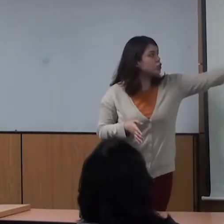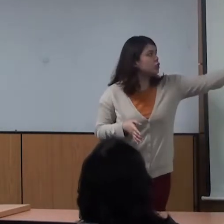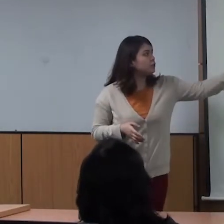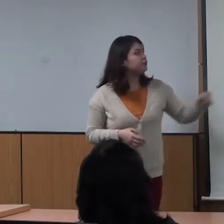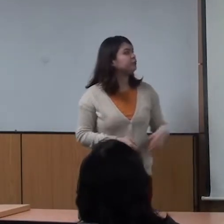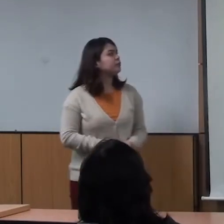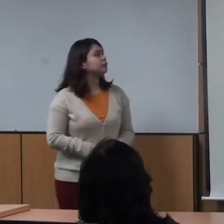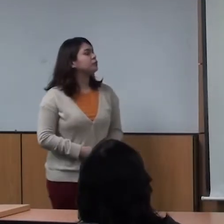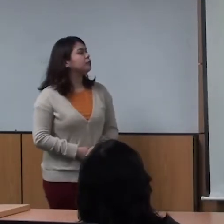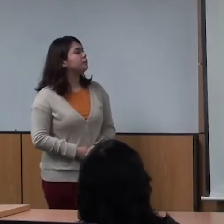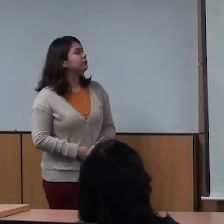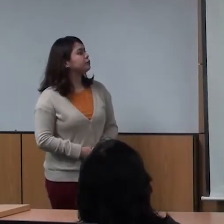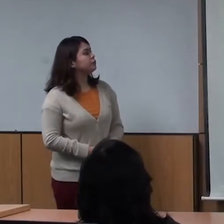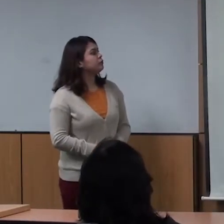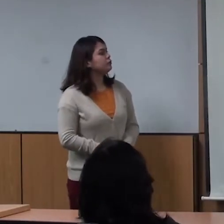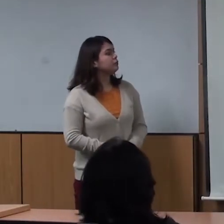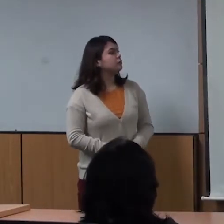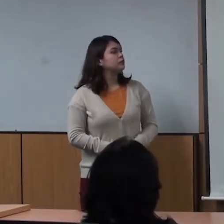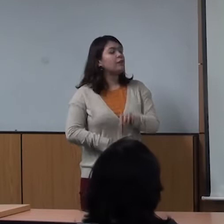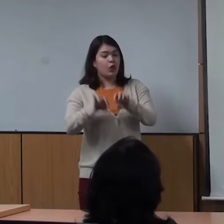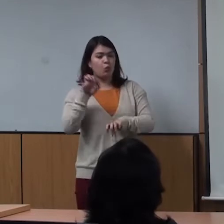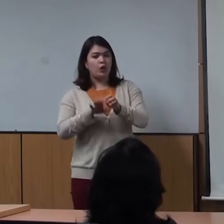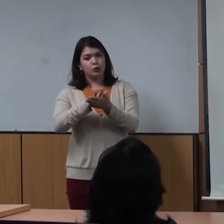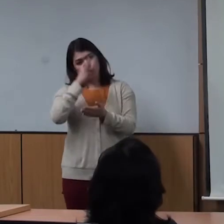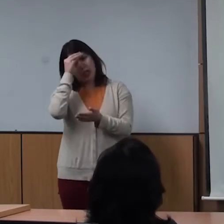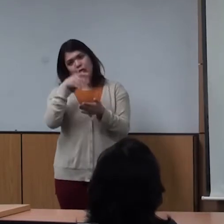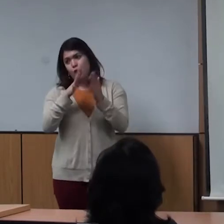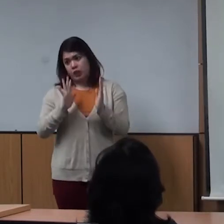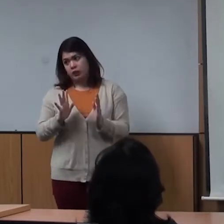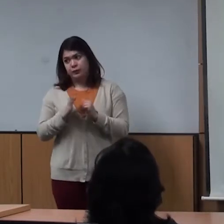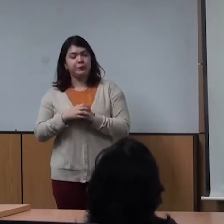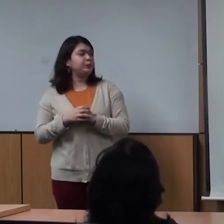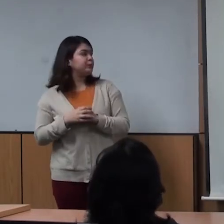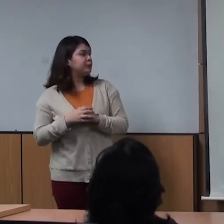to evaluate student learning.